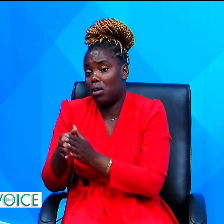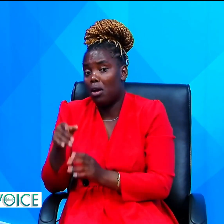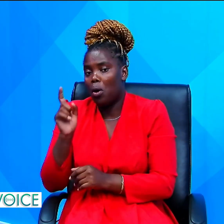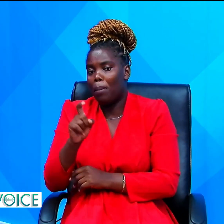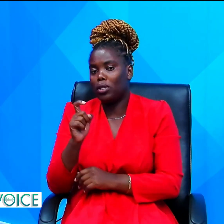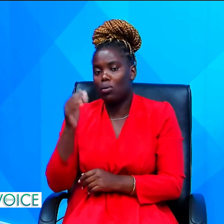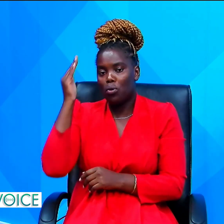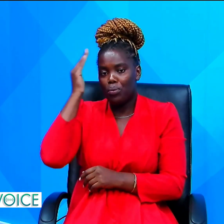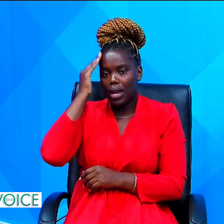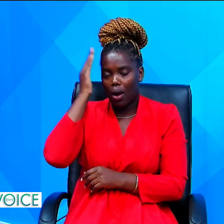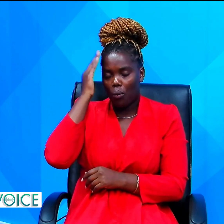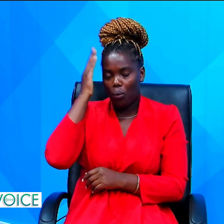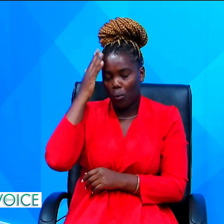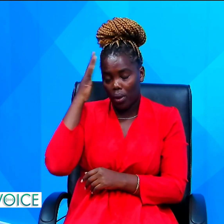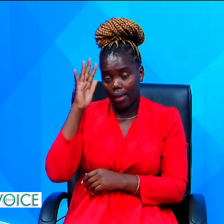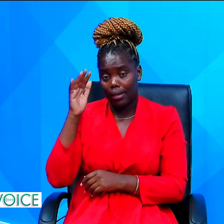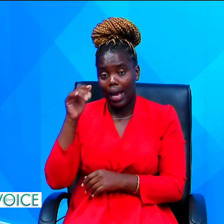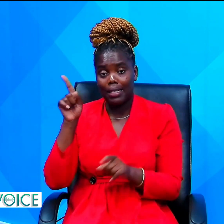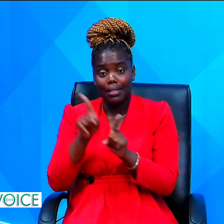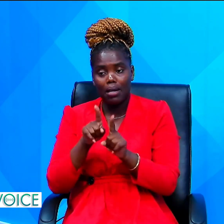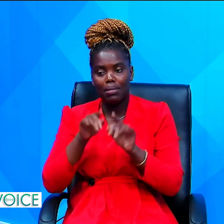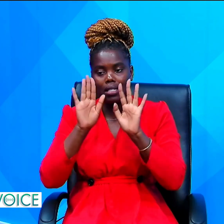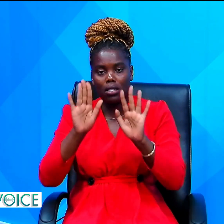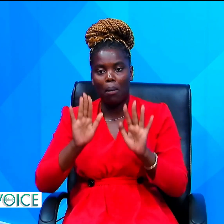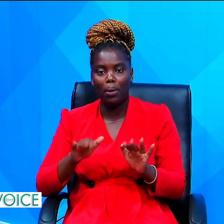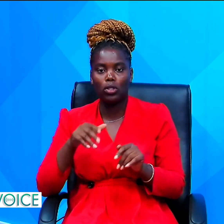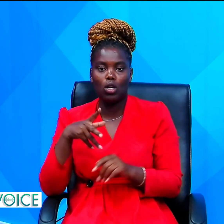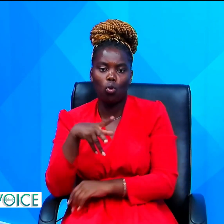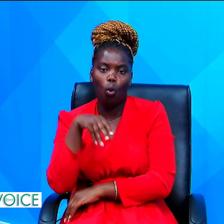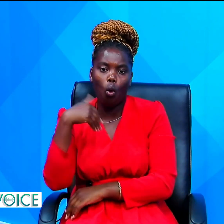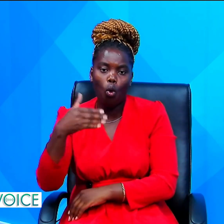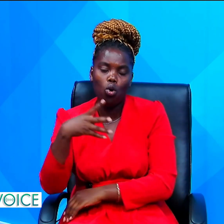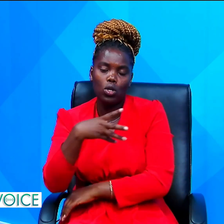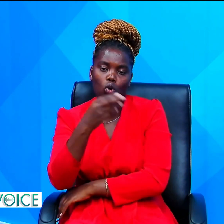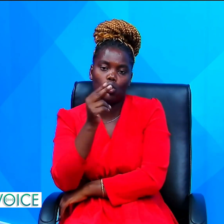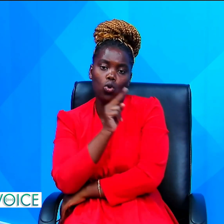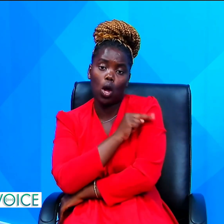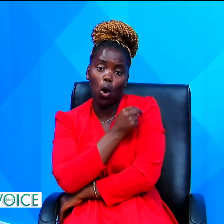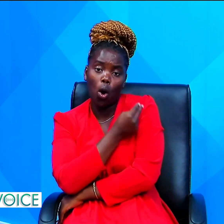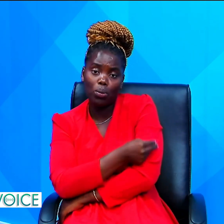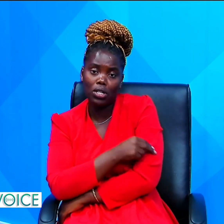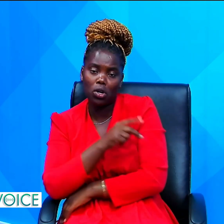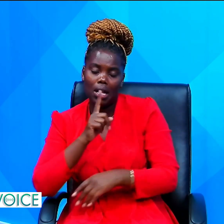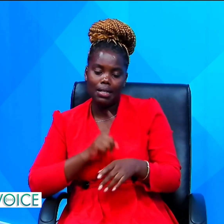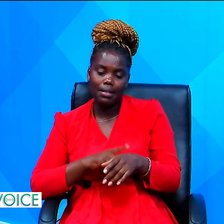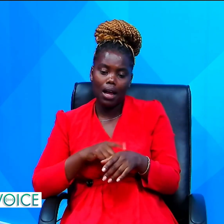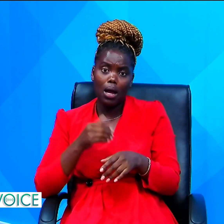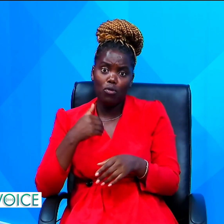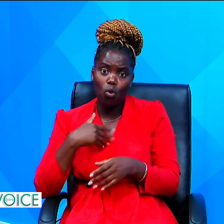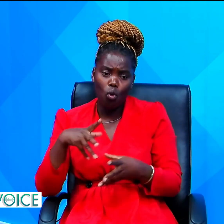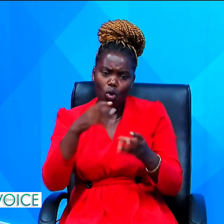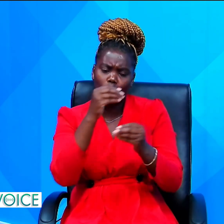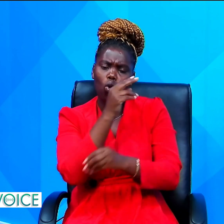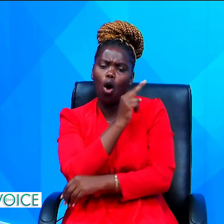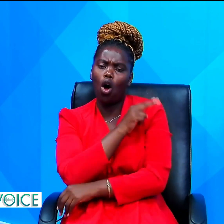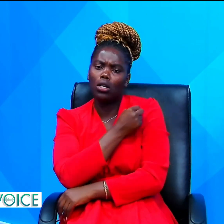we have to be aware, and it is important always to go to hospital. When you go to the hospital,